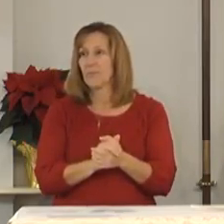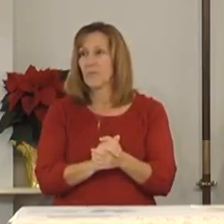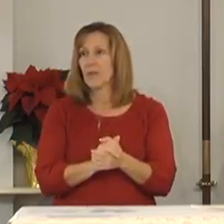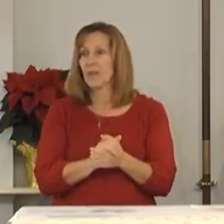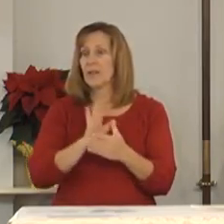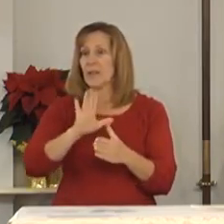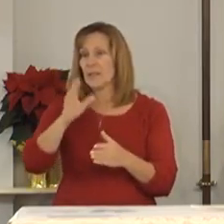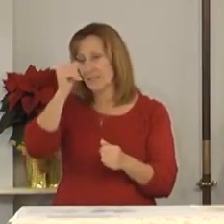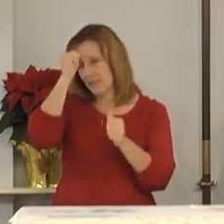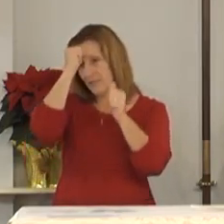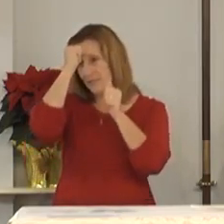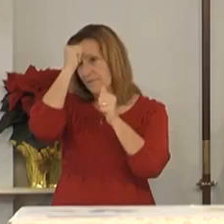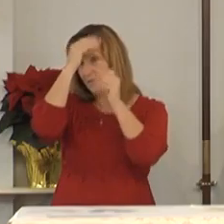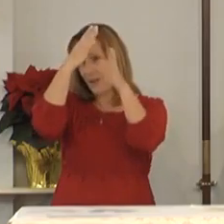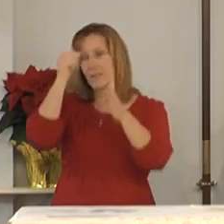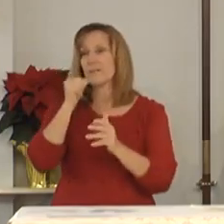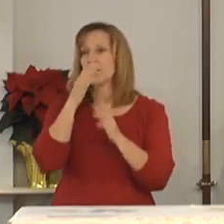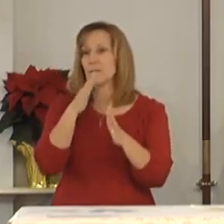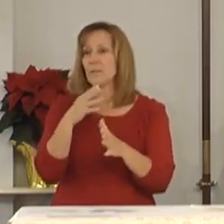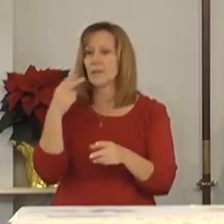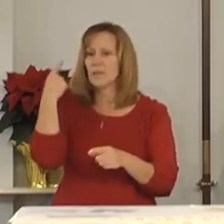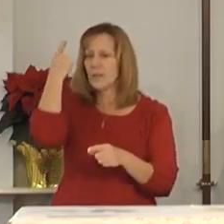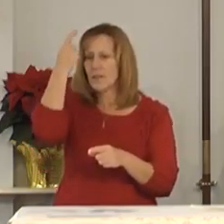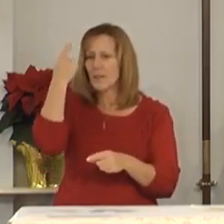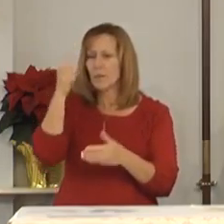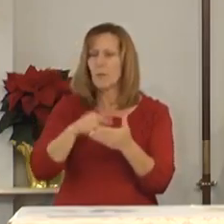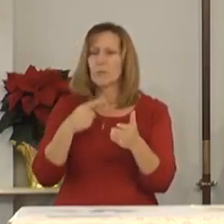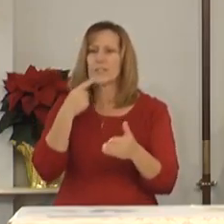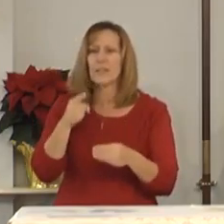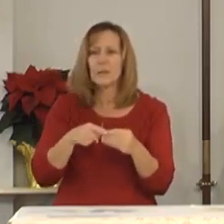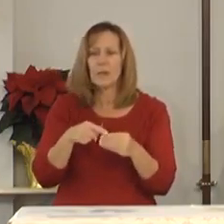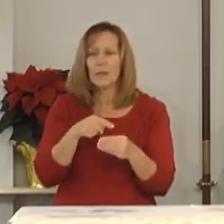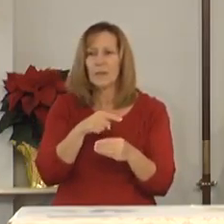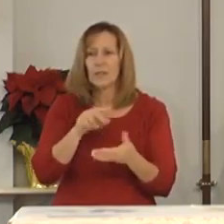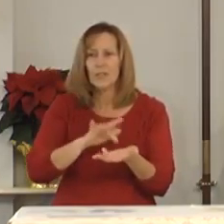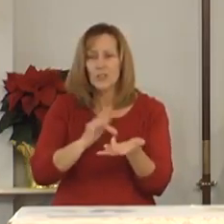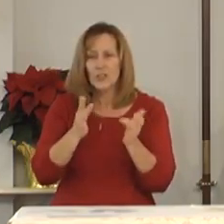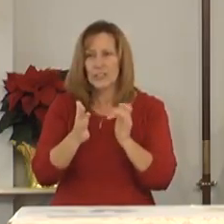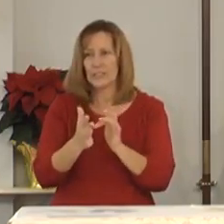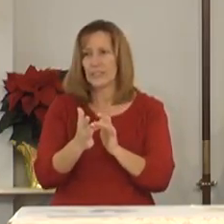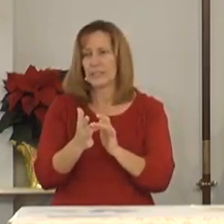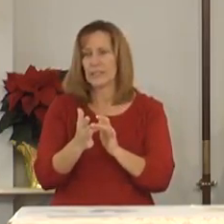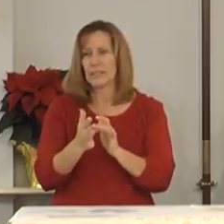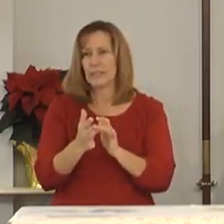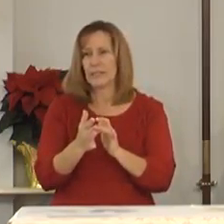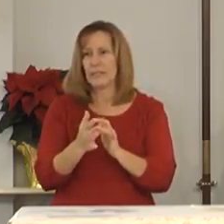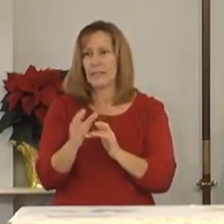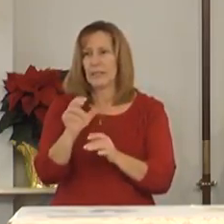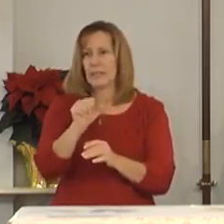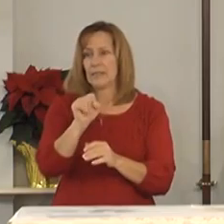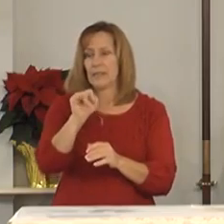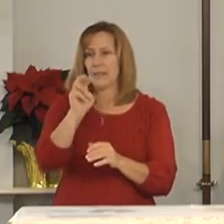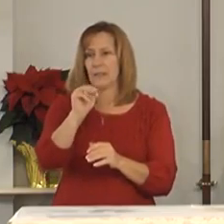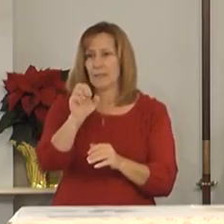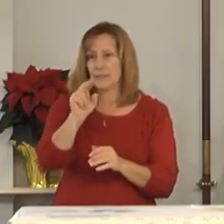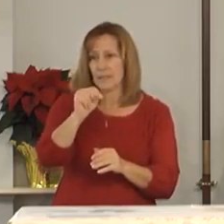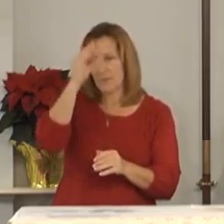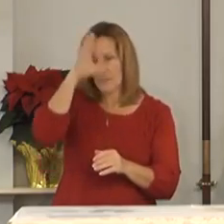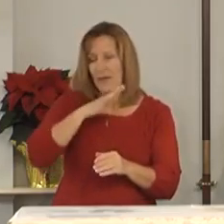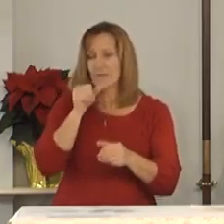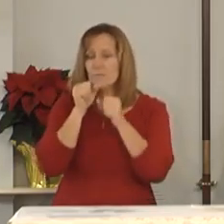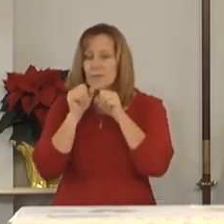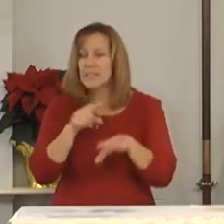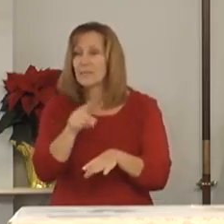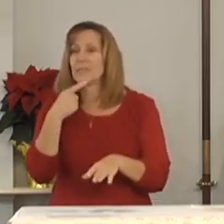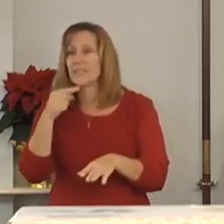And his father and his mother marveled at what was said about him. And Simeon blessed them